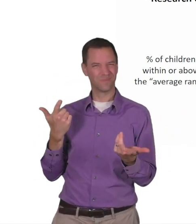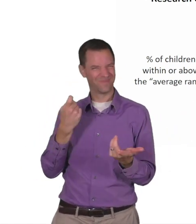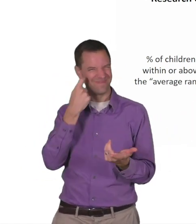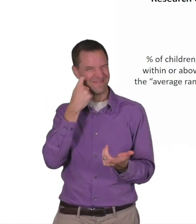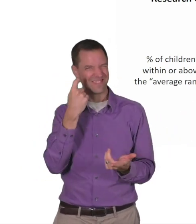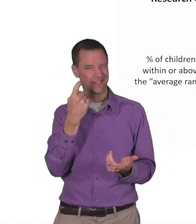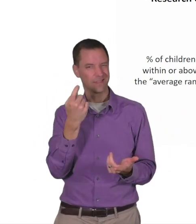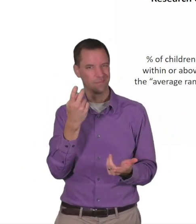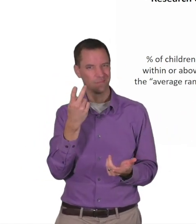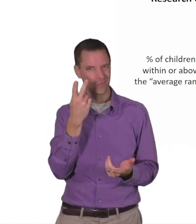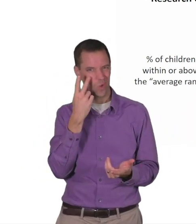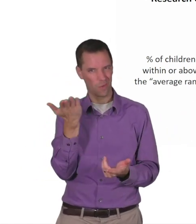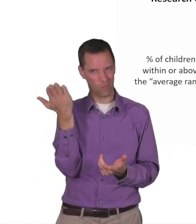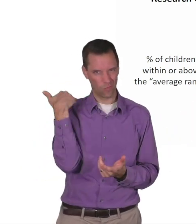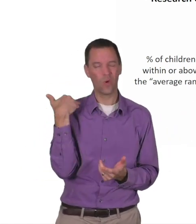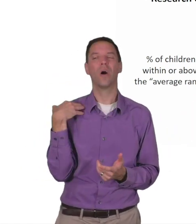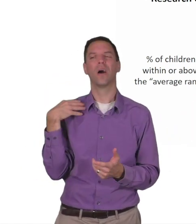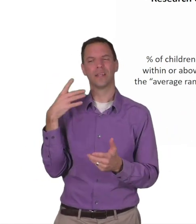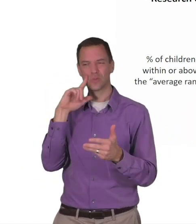because, as you saw recently,